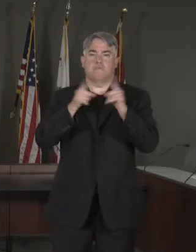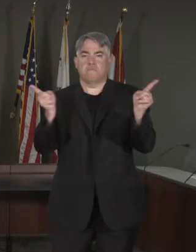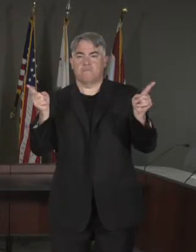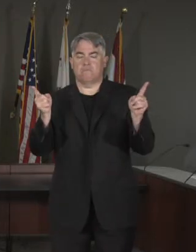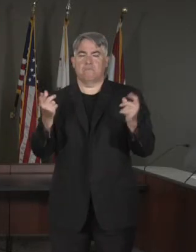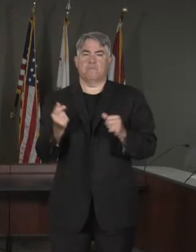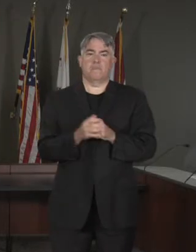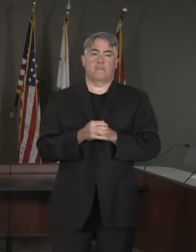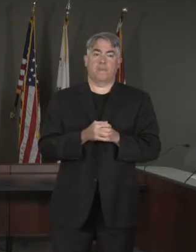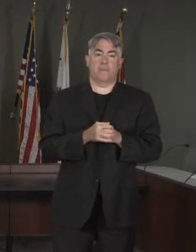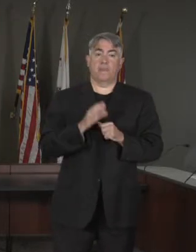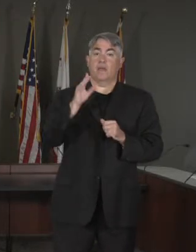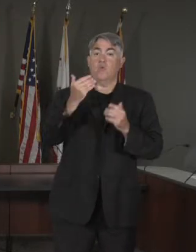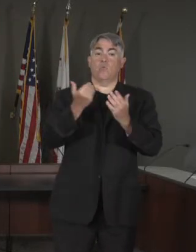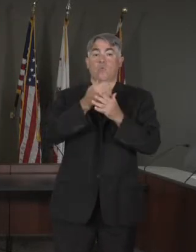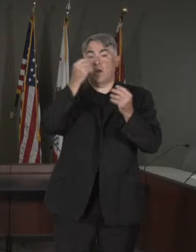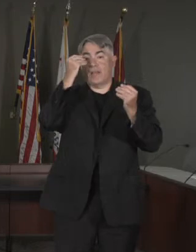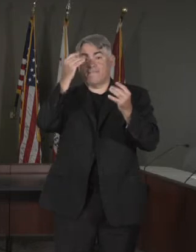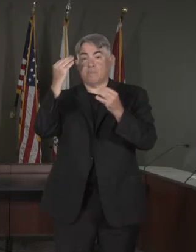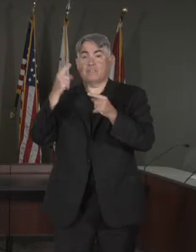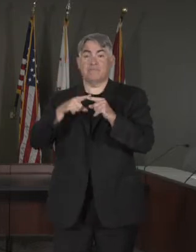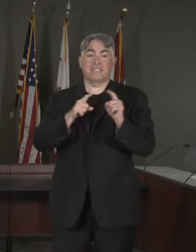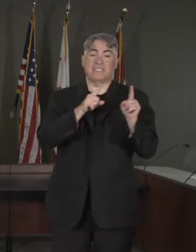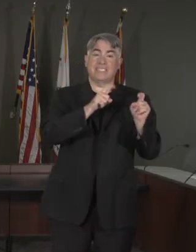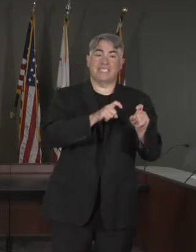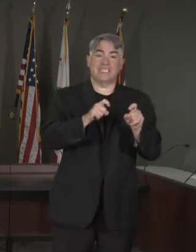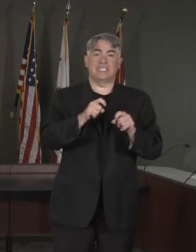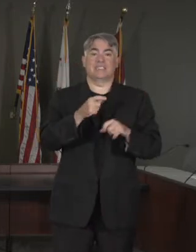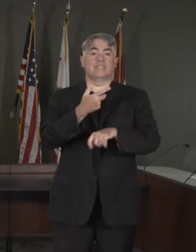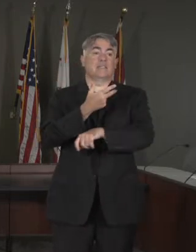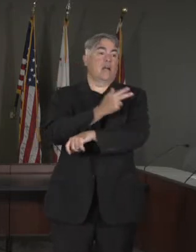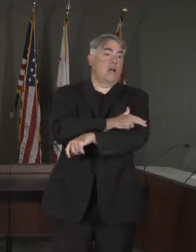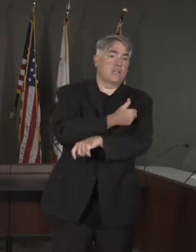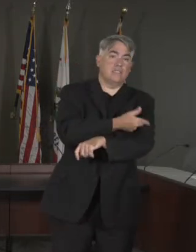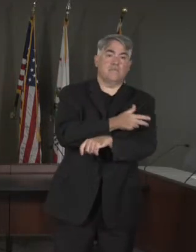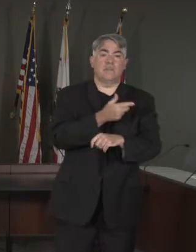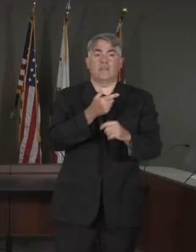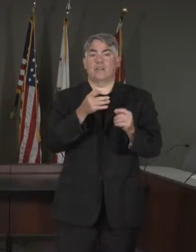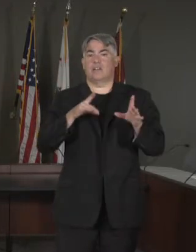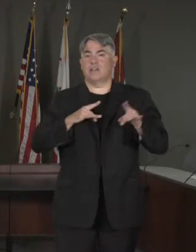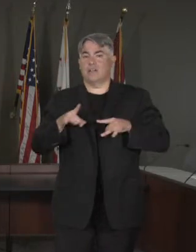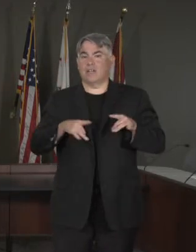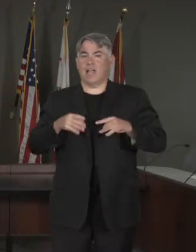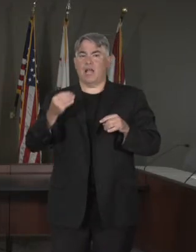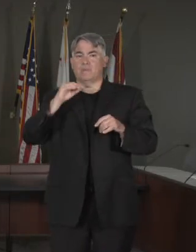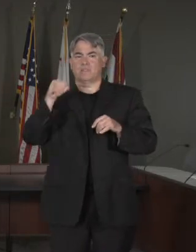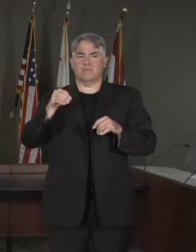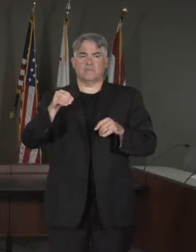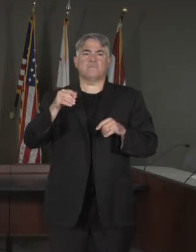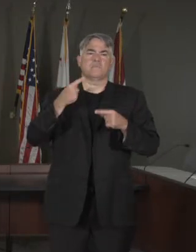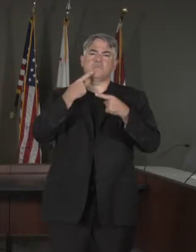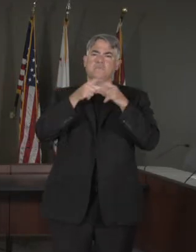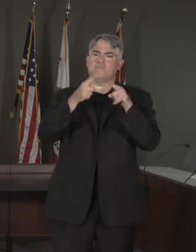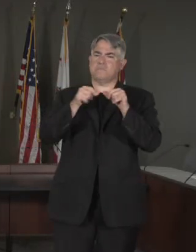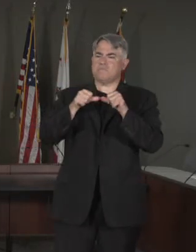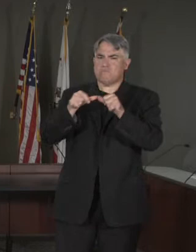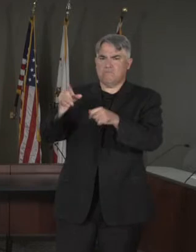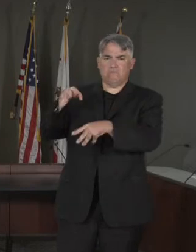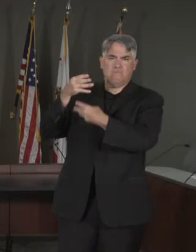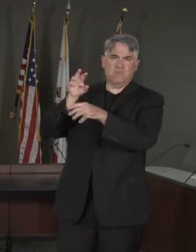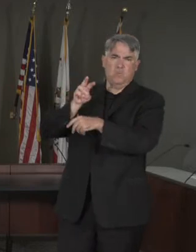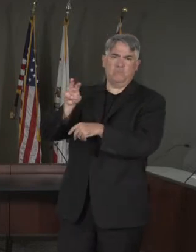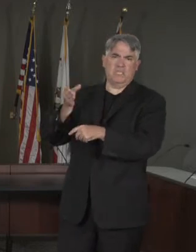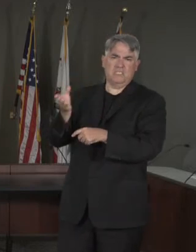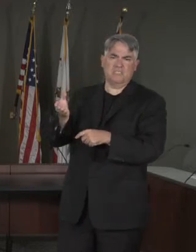tests and cases and hospitalizations and vaccination rates. We will just begin changing some of that as we move forward